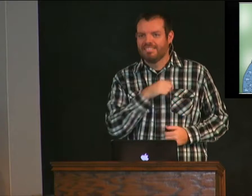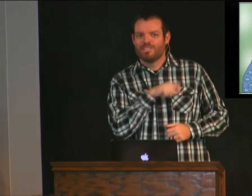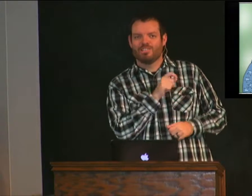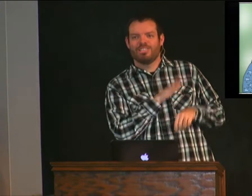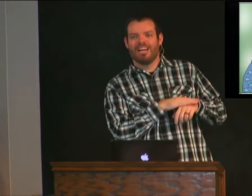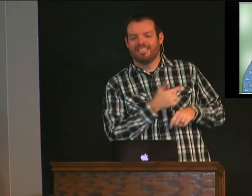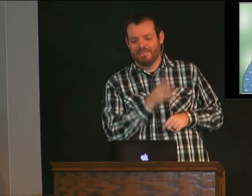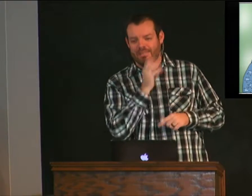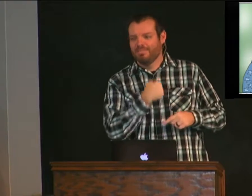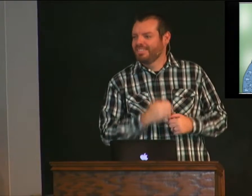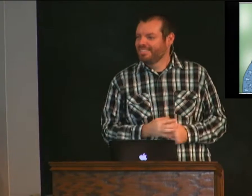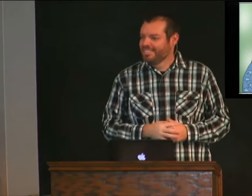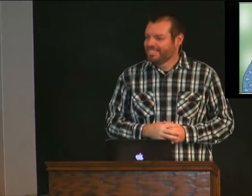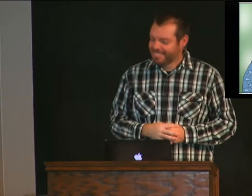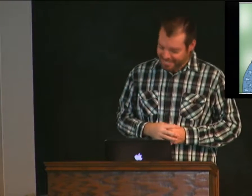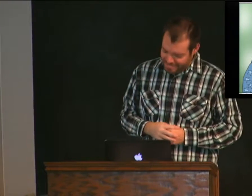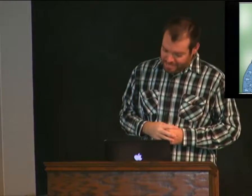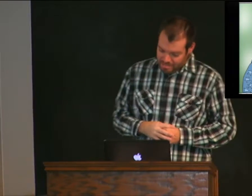Easy to know.